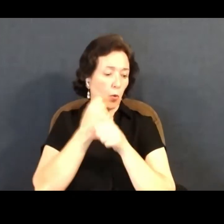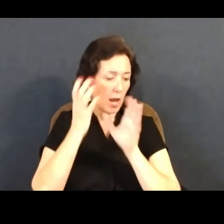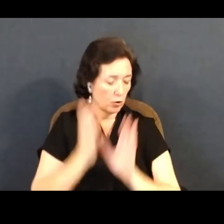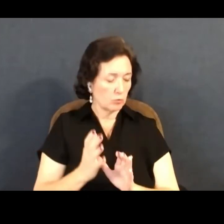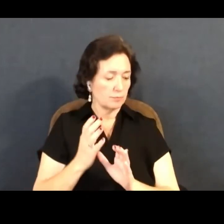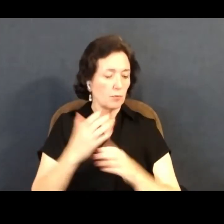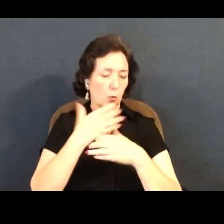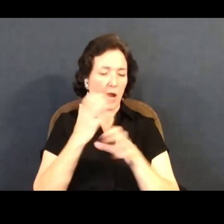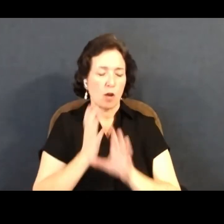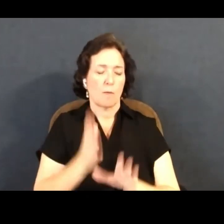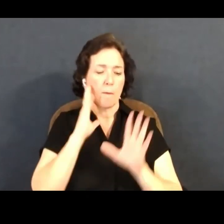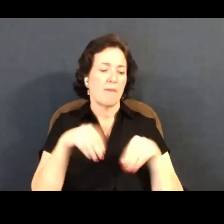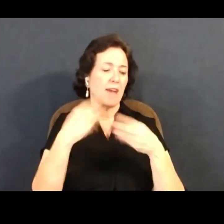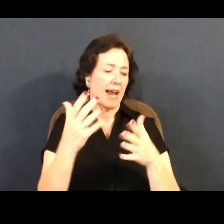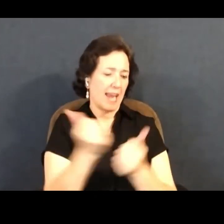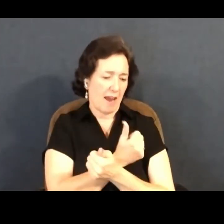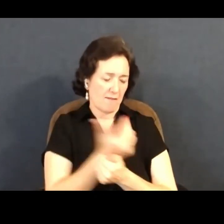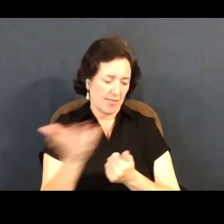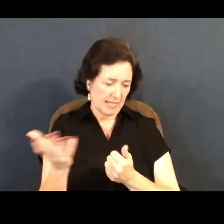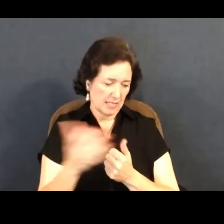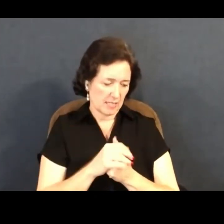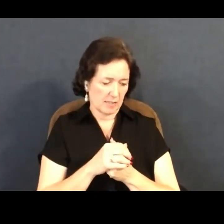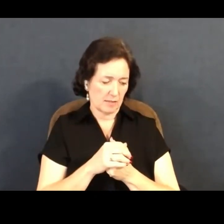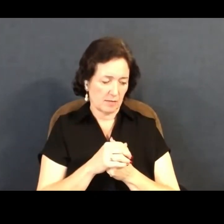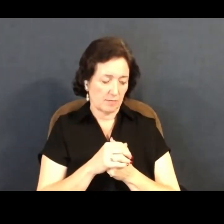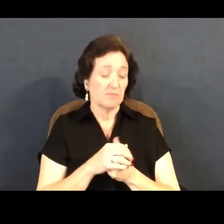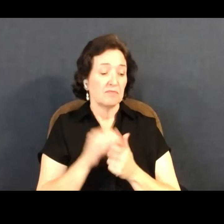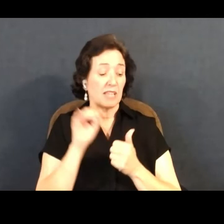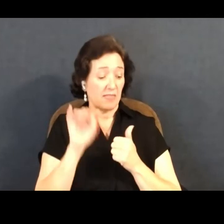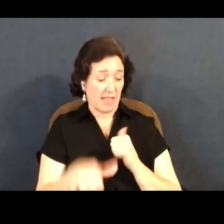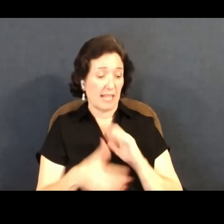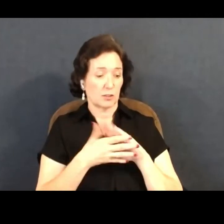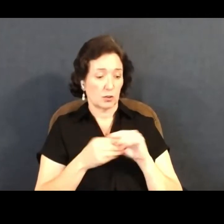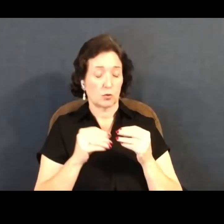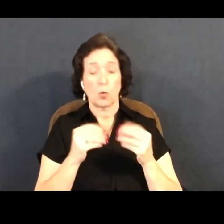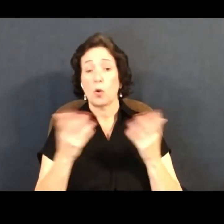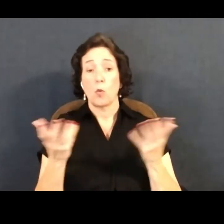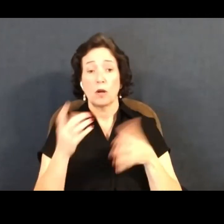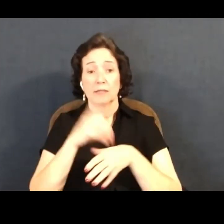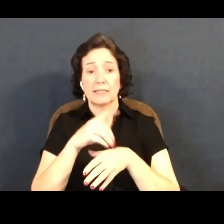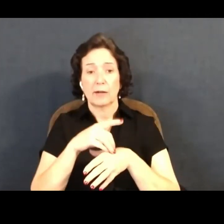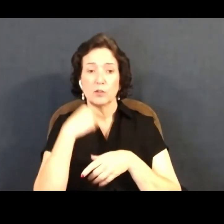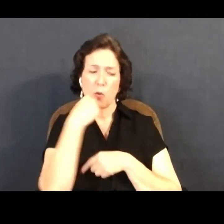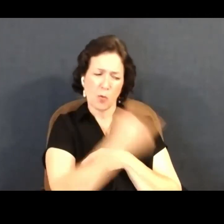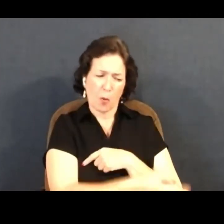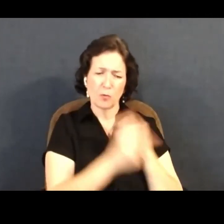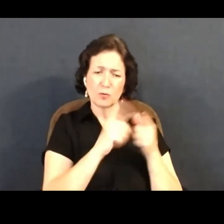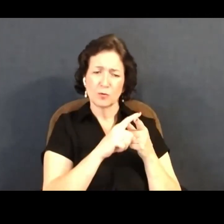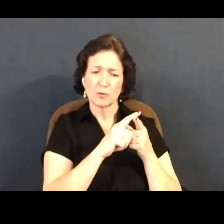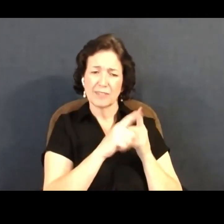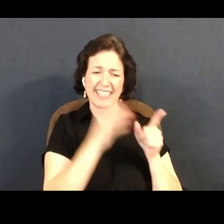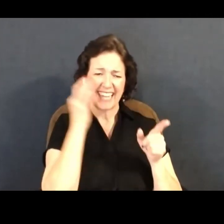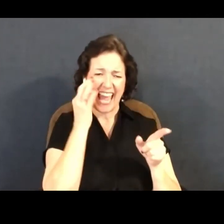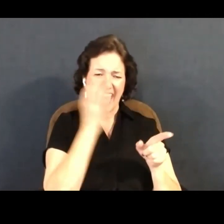provided everything." And this is the story that Darius told the cat. But that is